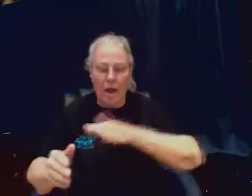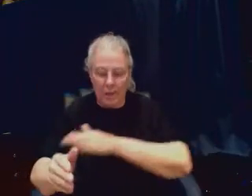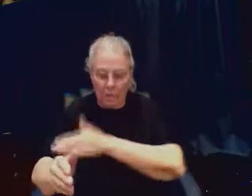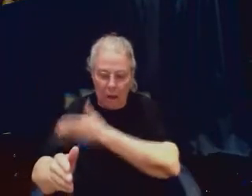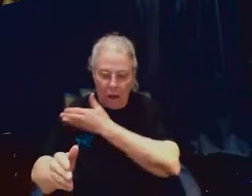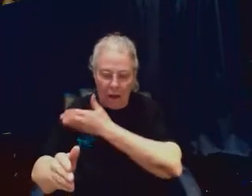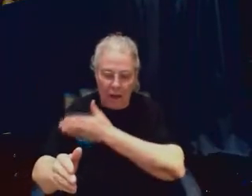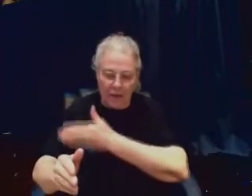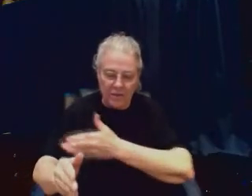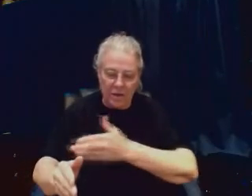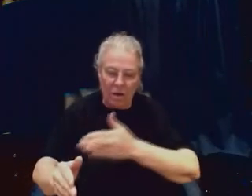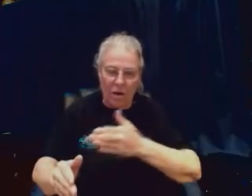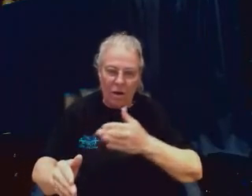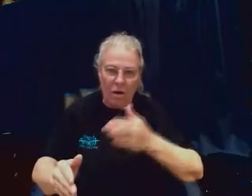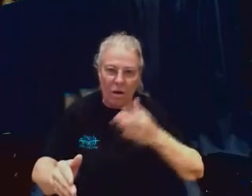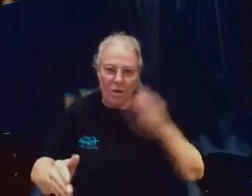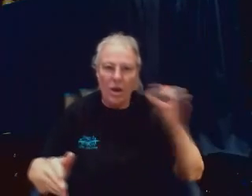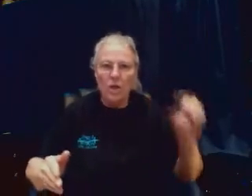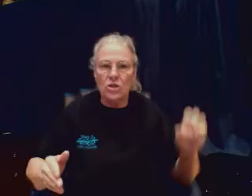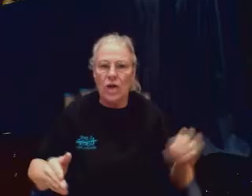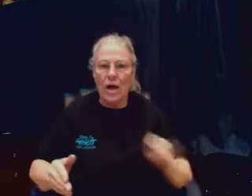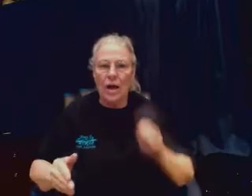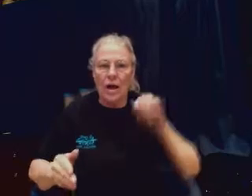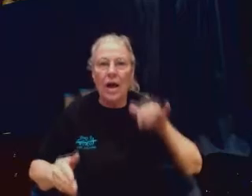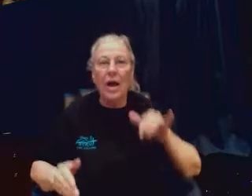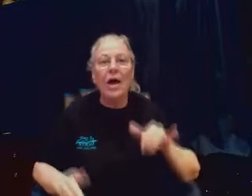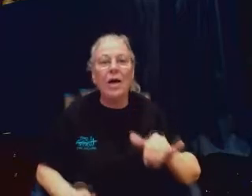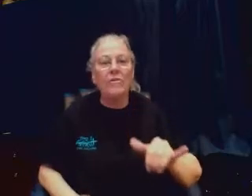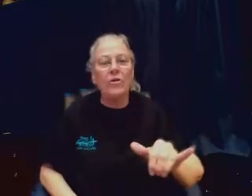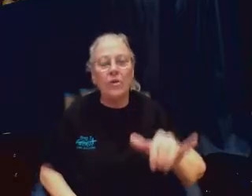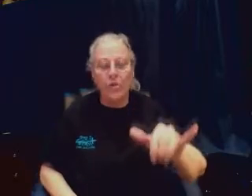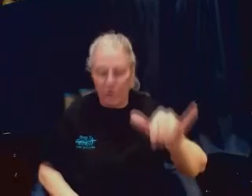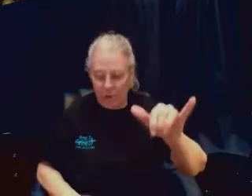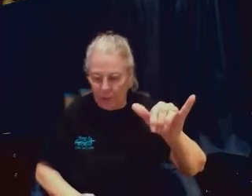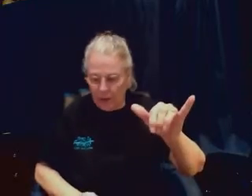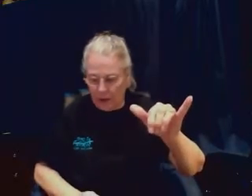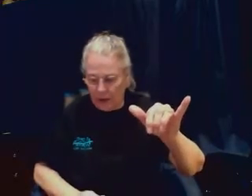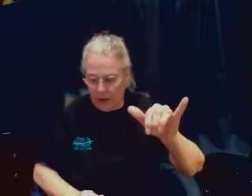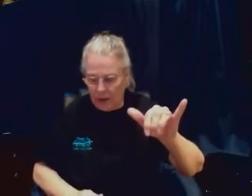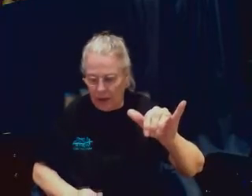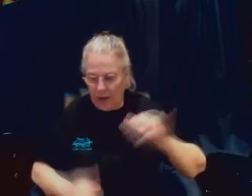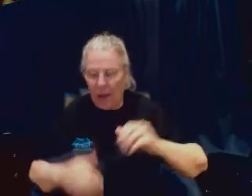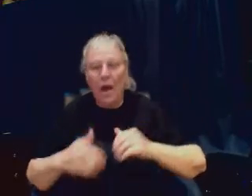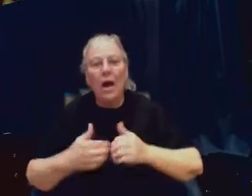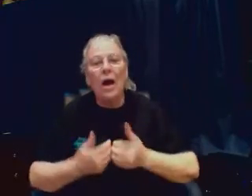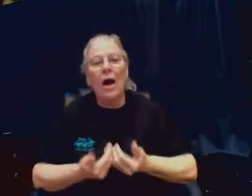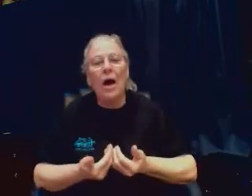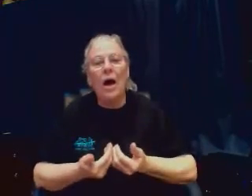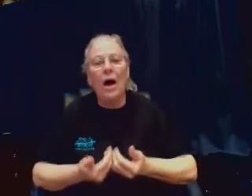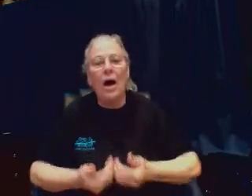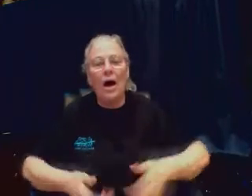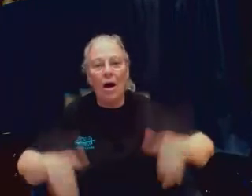and my song shall ever be.